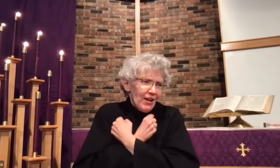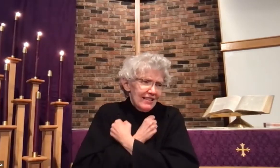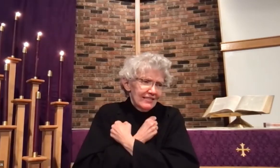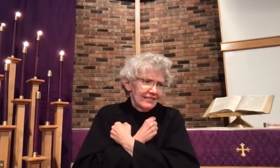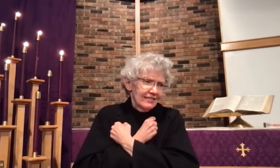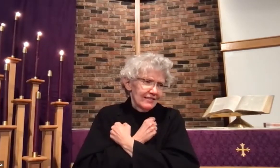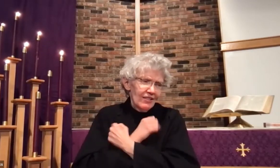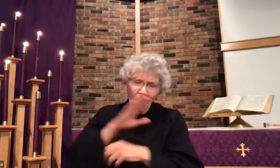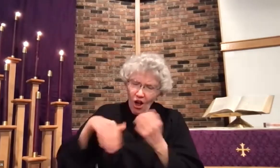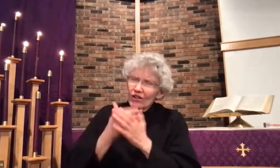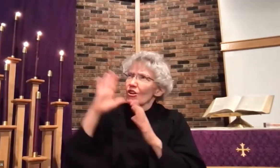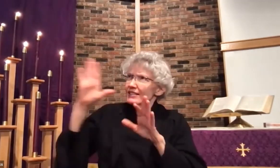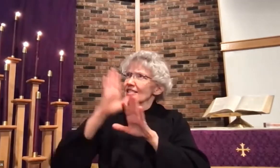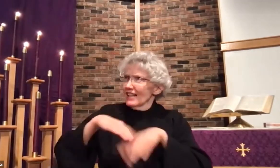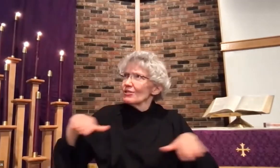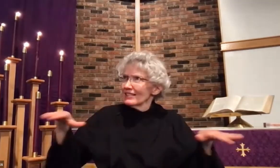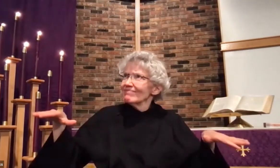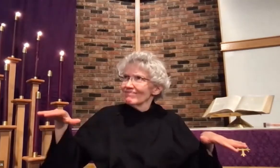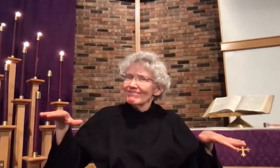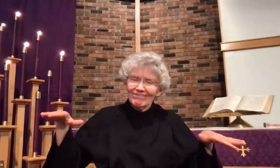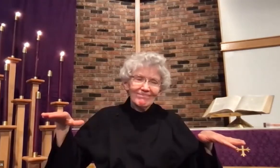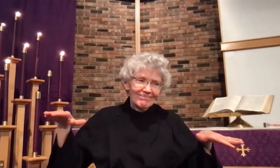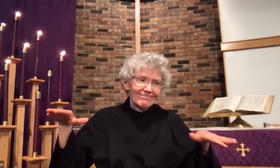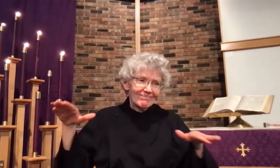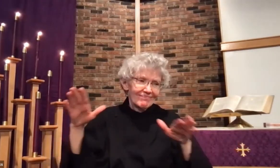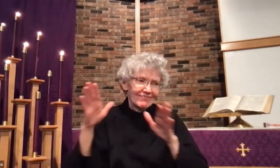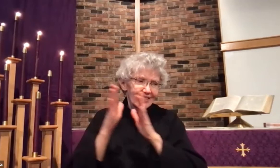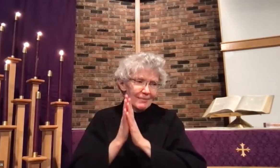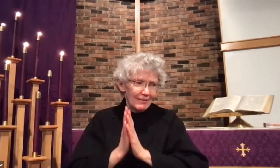and the love which embraces all your children.